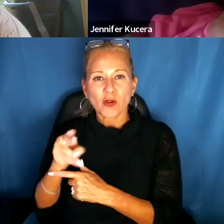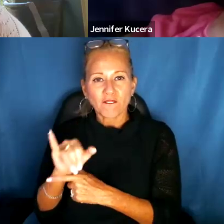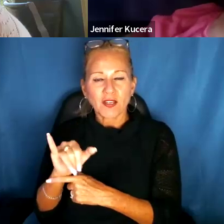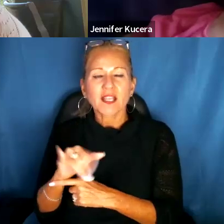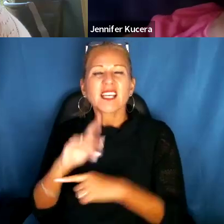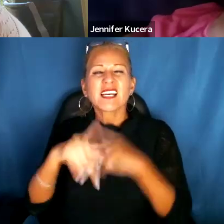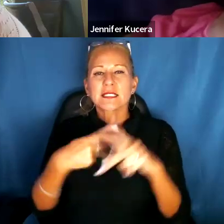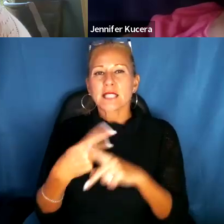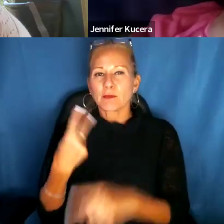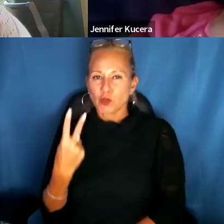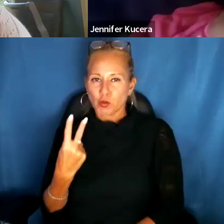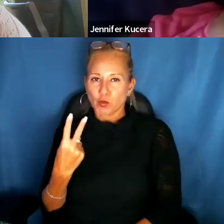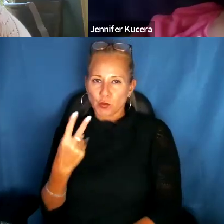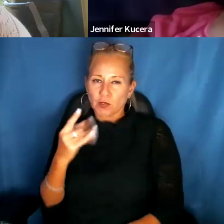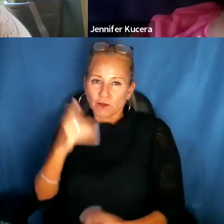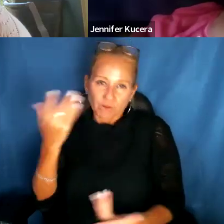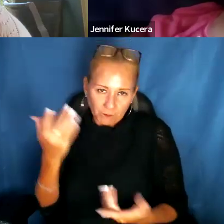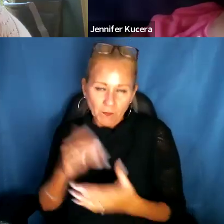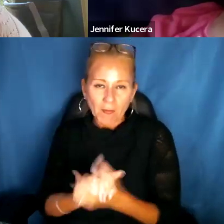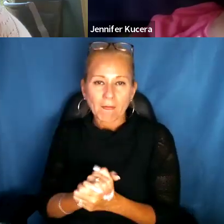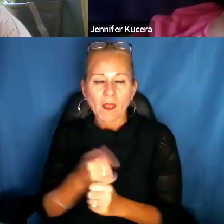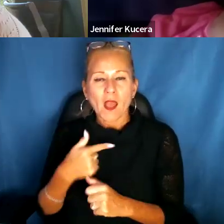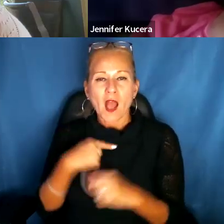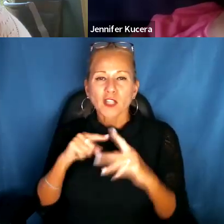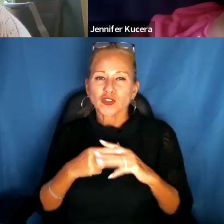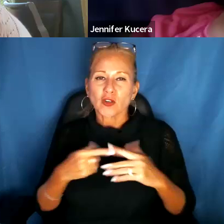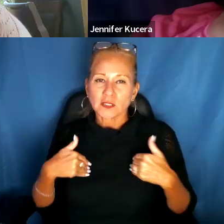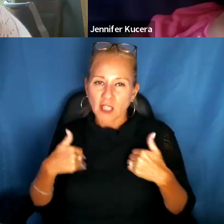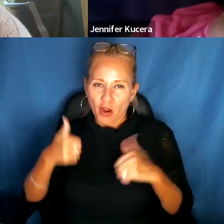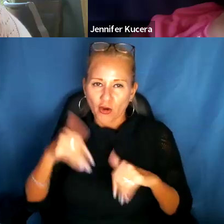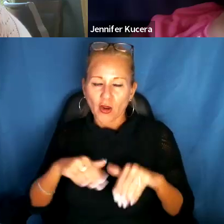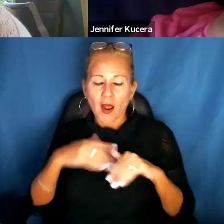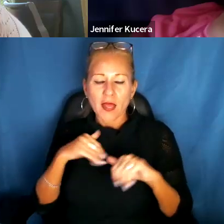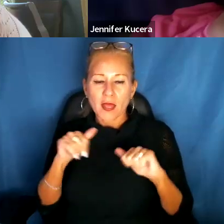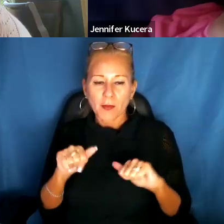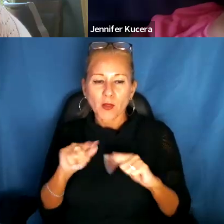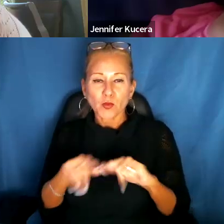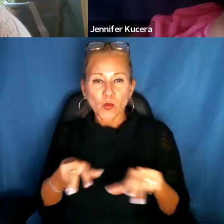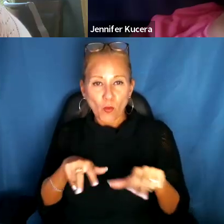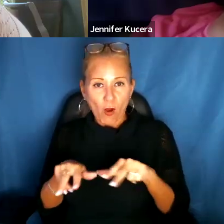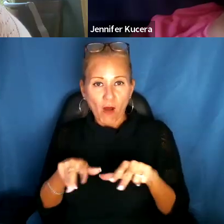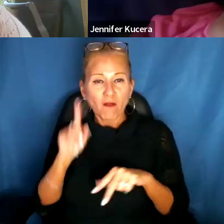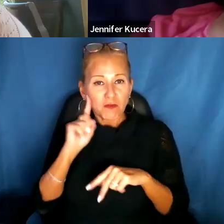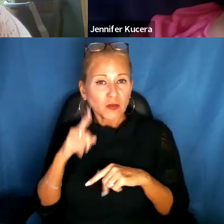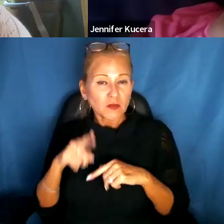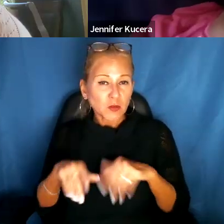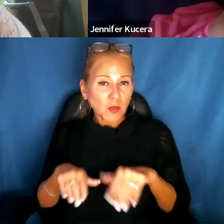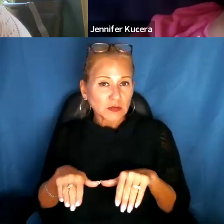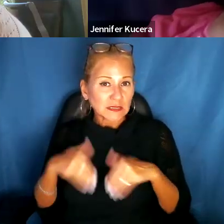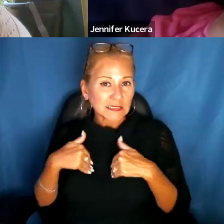spinal muscular atrophy. I started out younger. I had the ability to walk for a while, but it